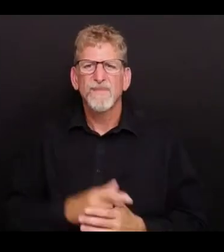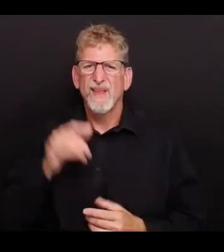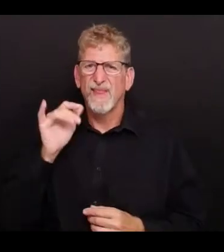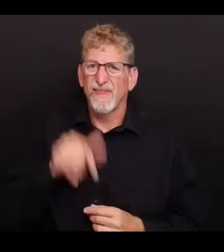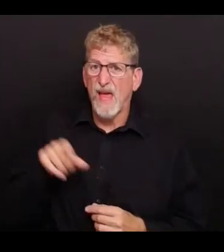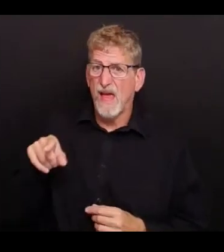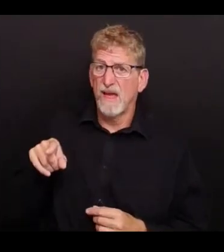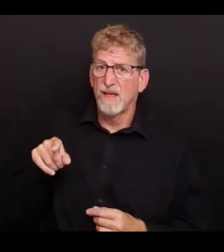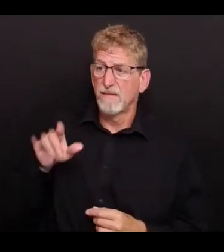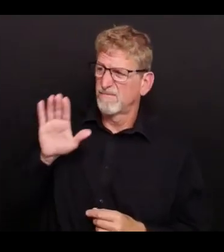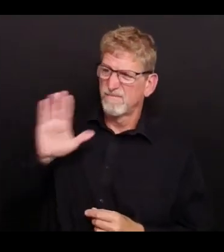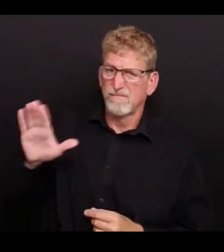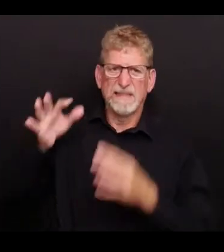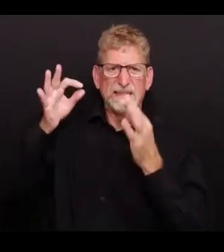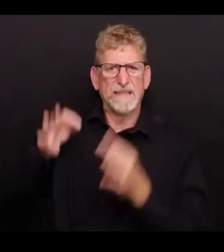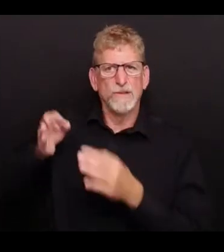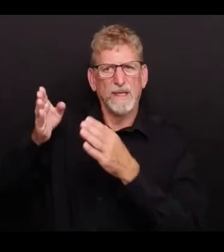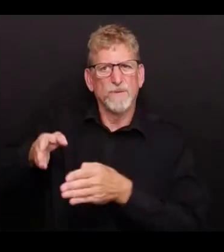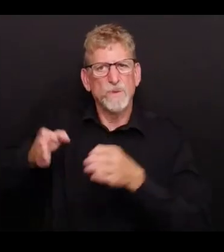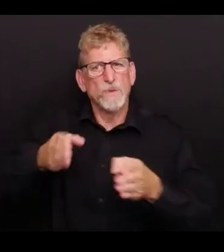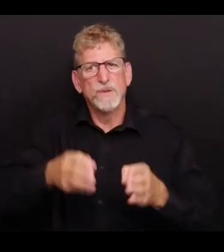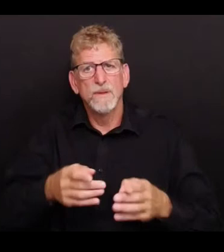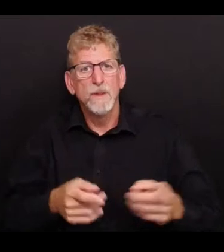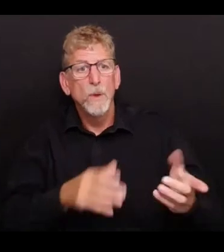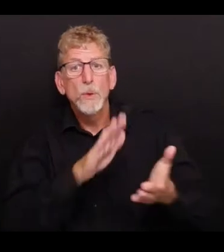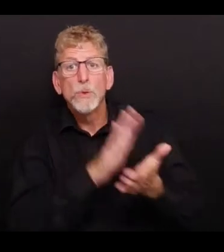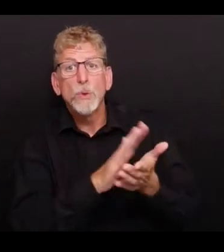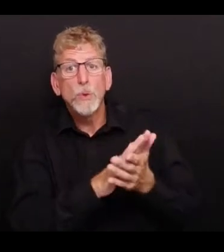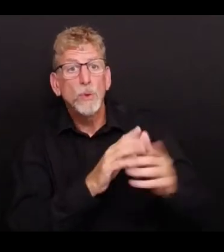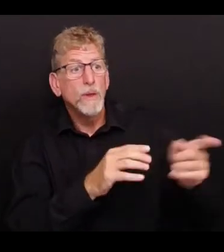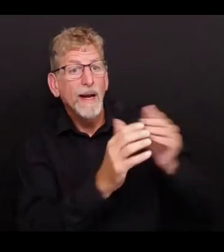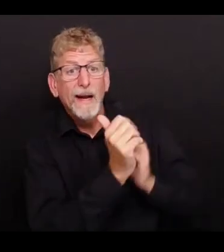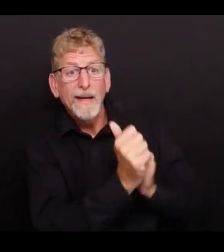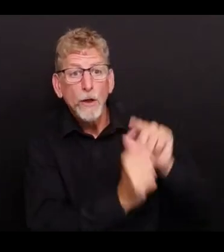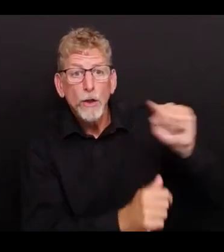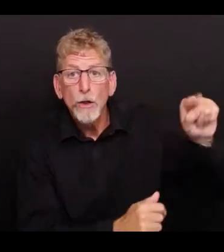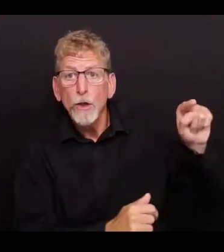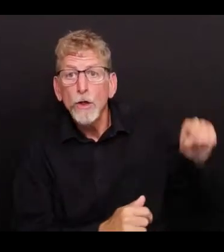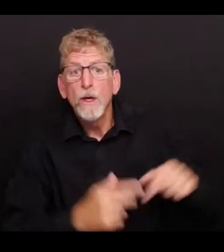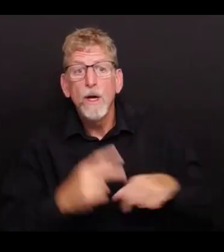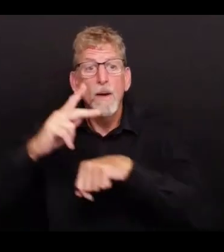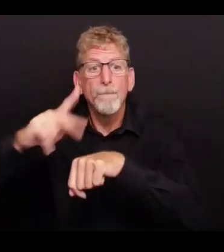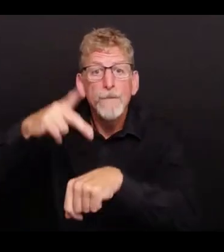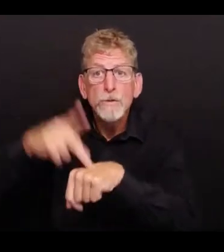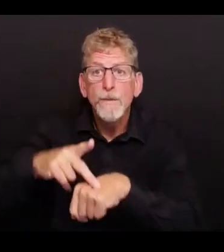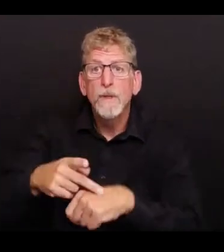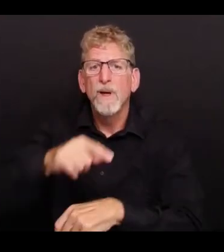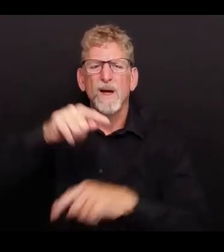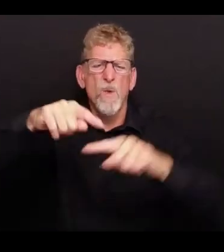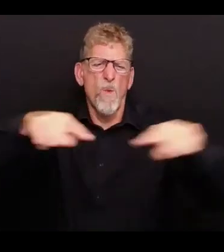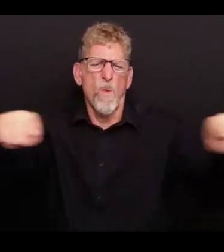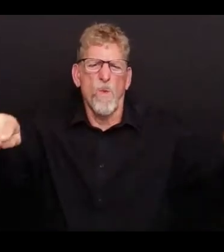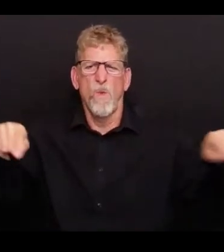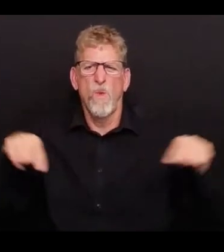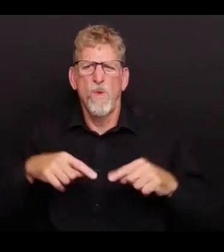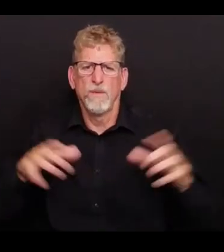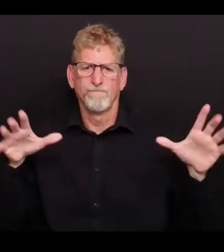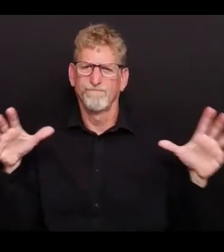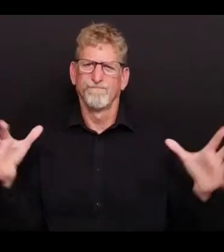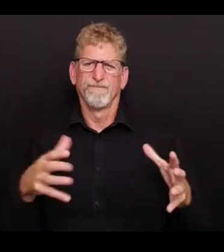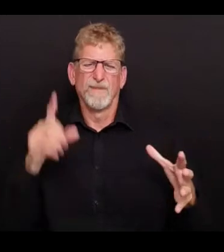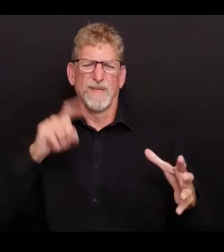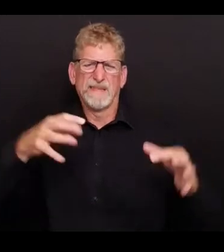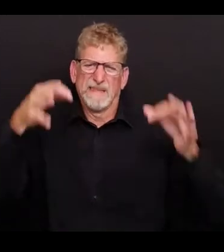by school leaders, superintendents, school boards, principals, but also decisions by individual teachers,